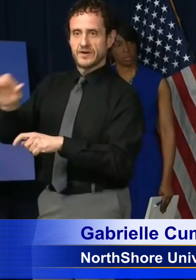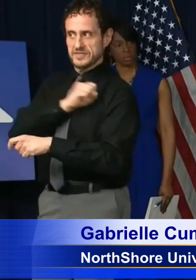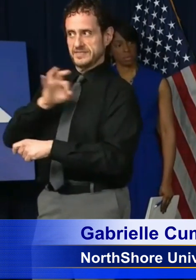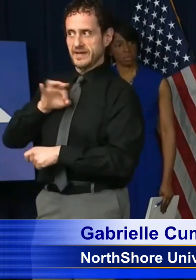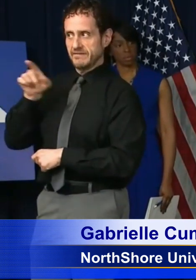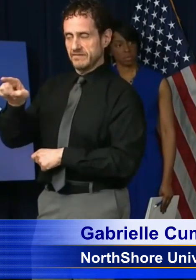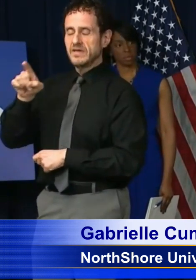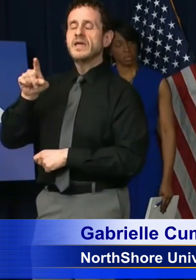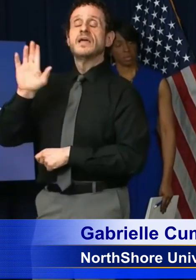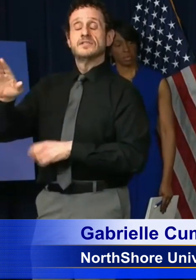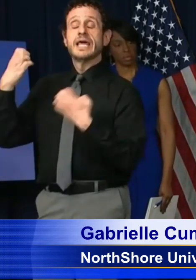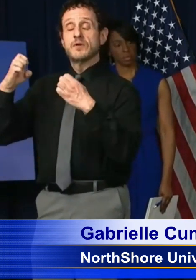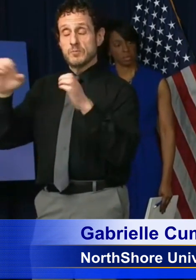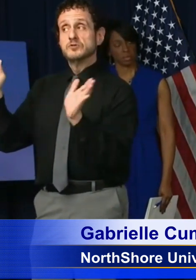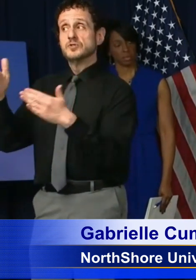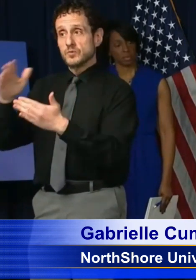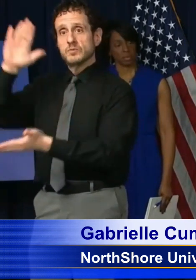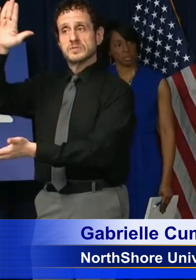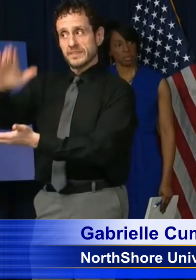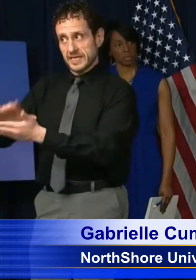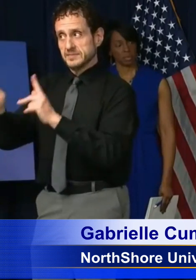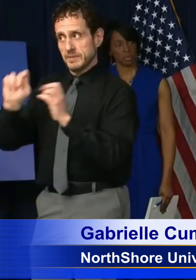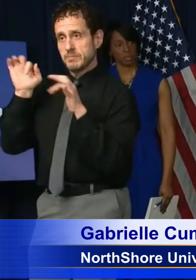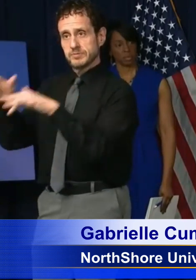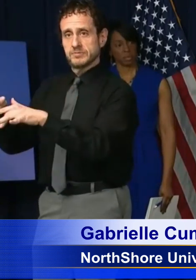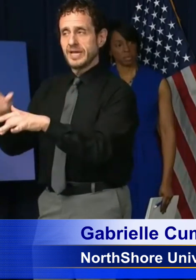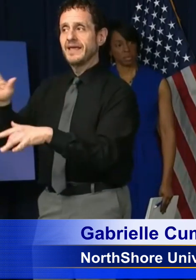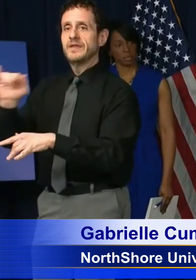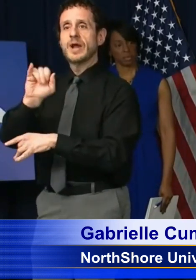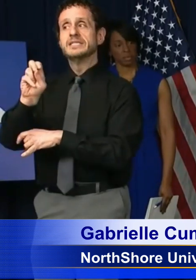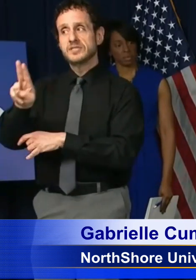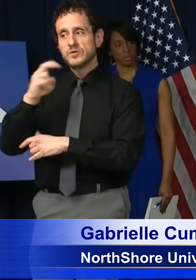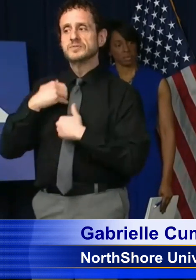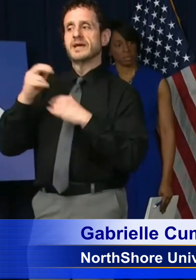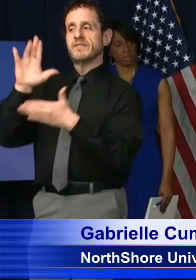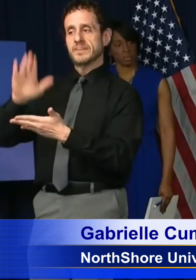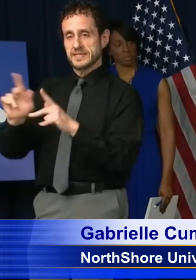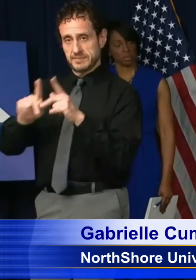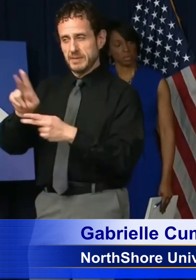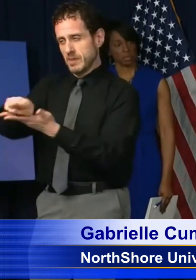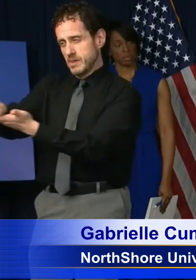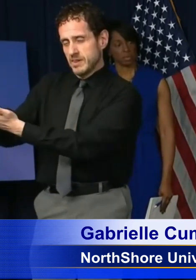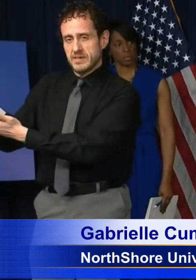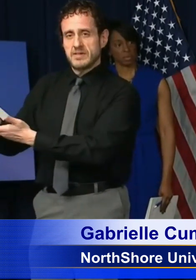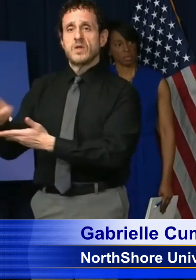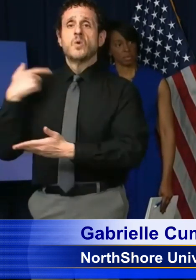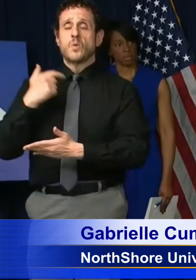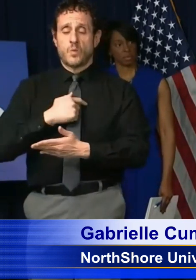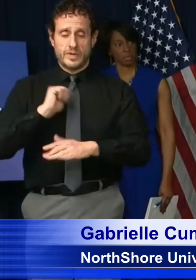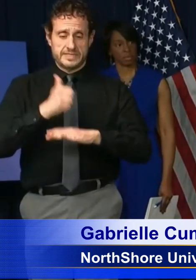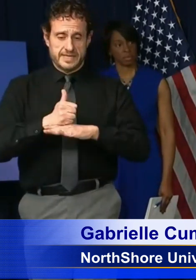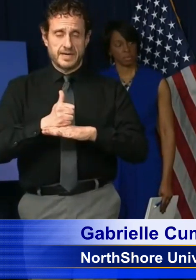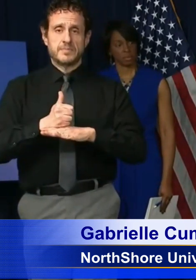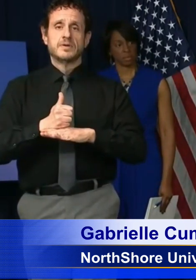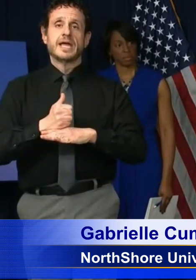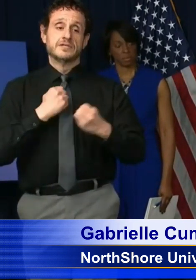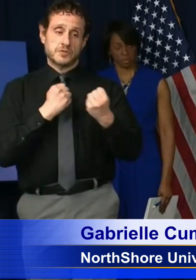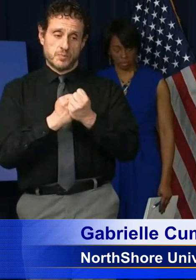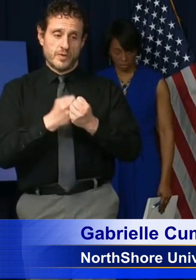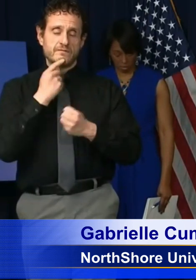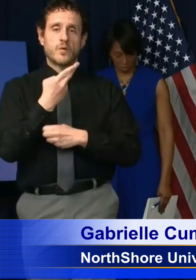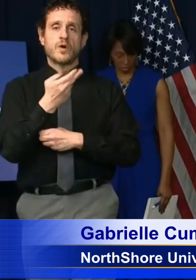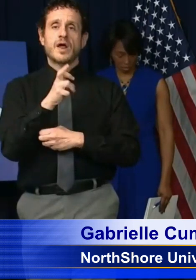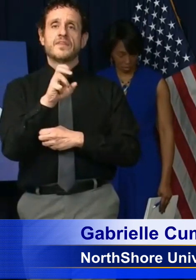decompress their EDs and their ICUs. We're also proud to support testing for a freestanding state facility for first responders and